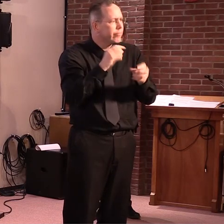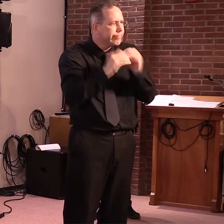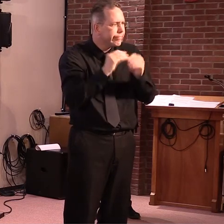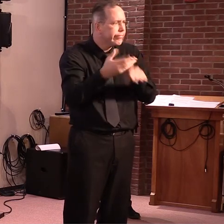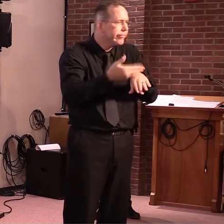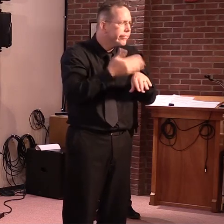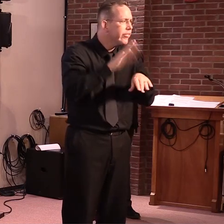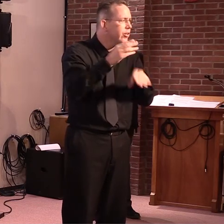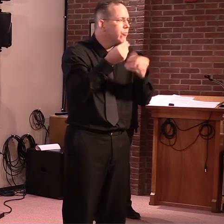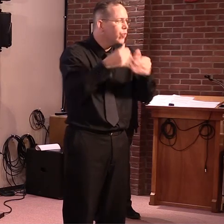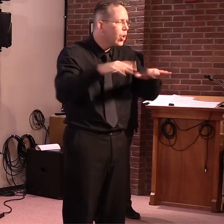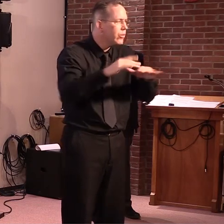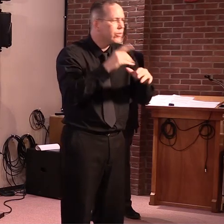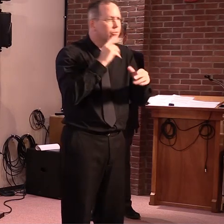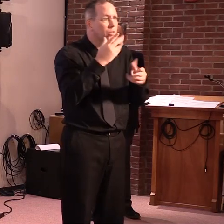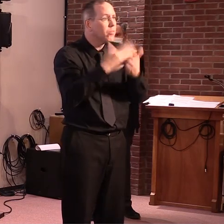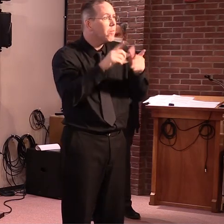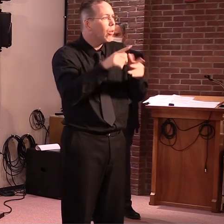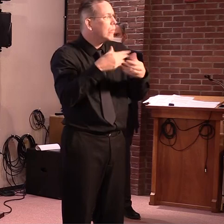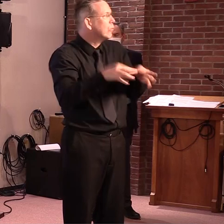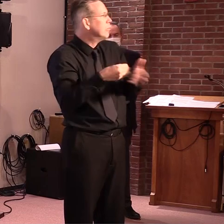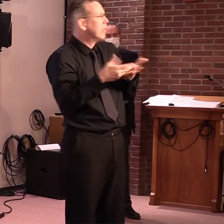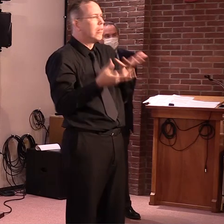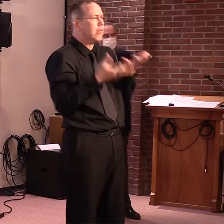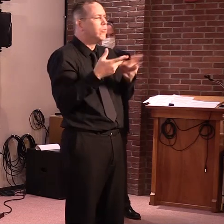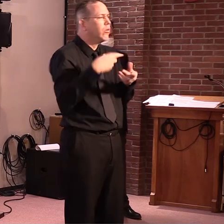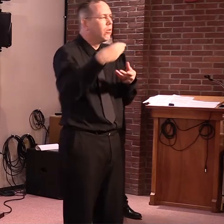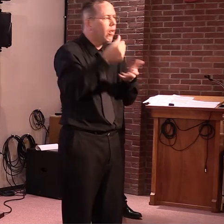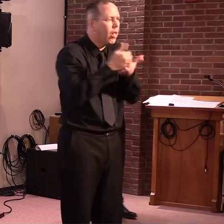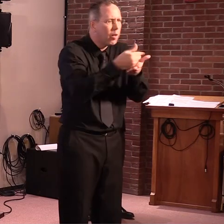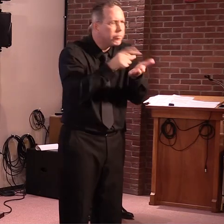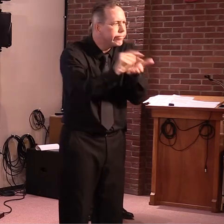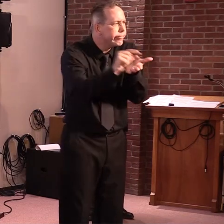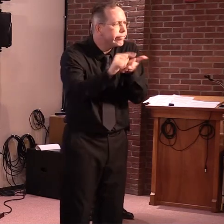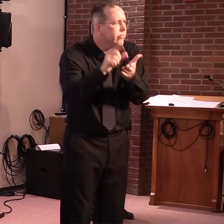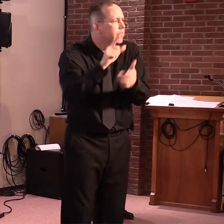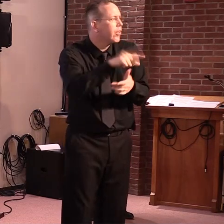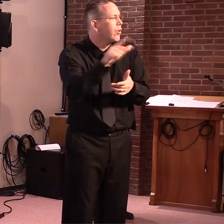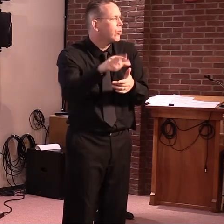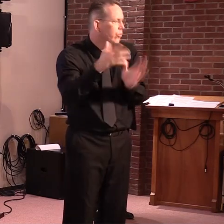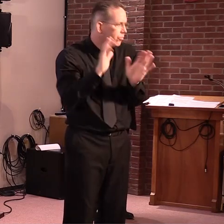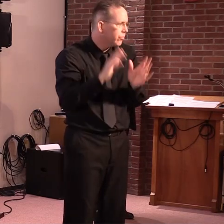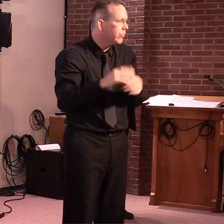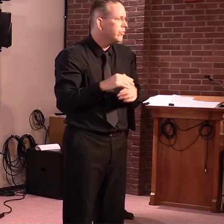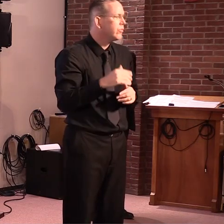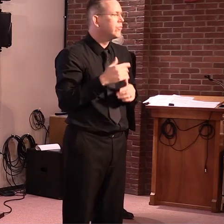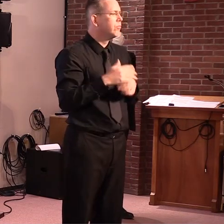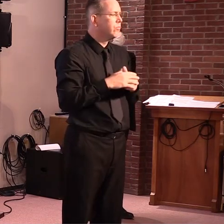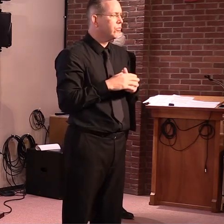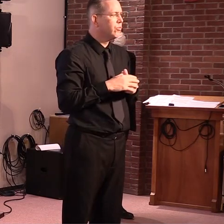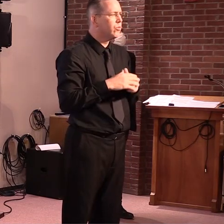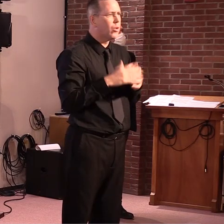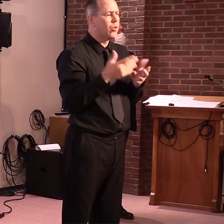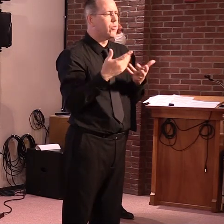rent to because of what they perceive as risk, we will backstop any sort of